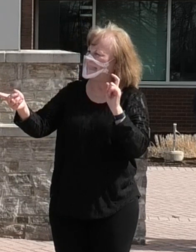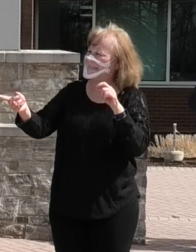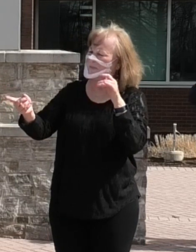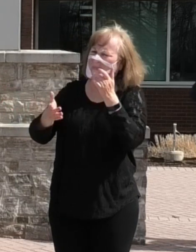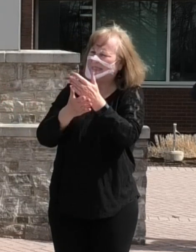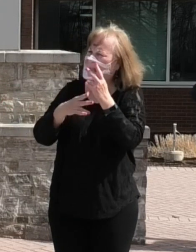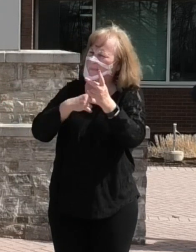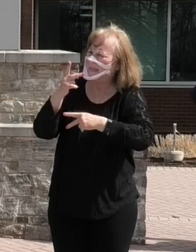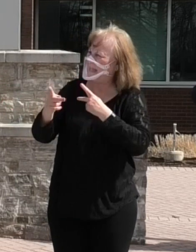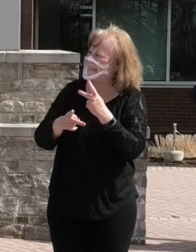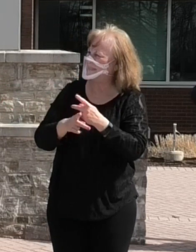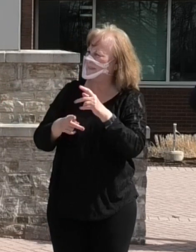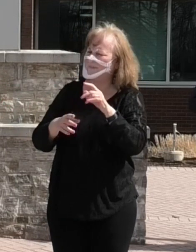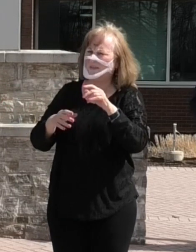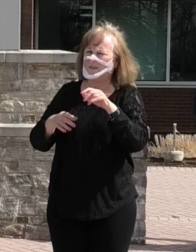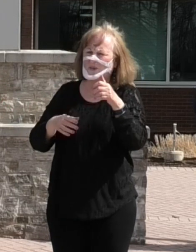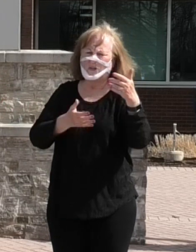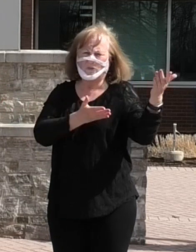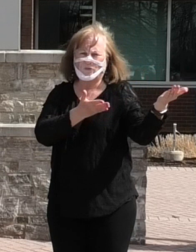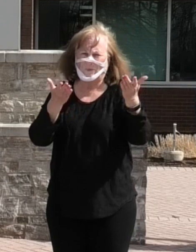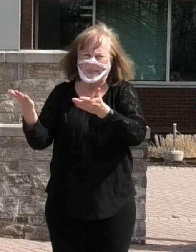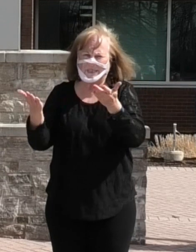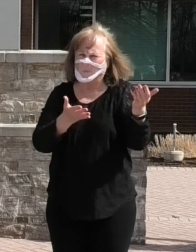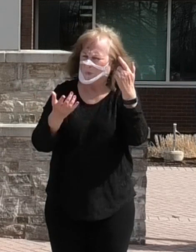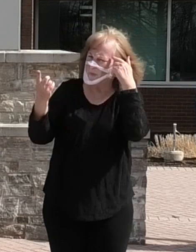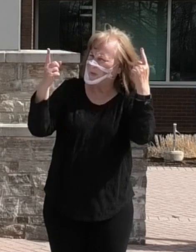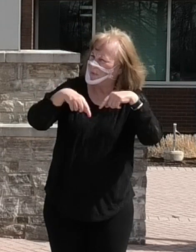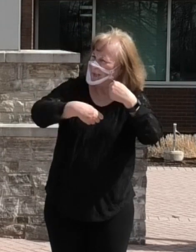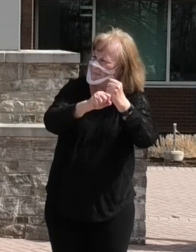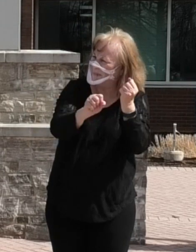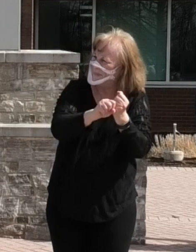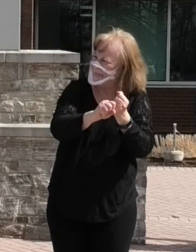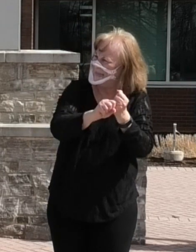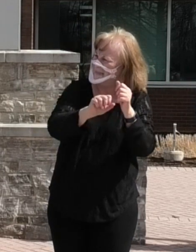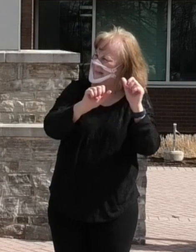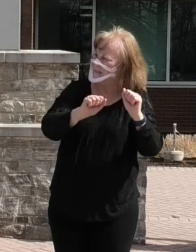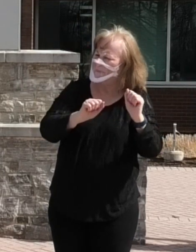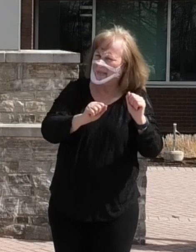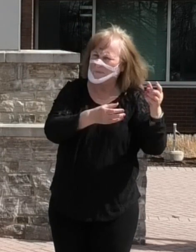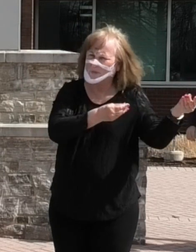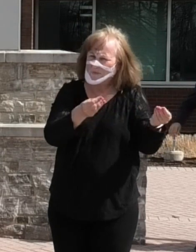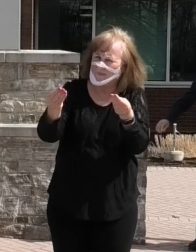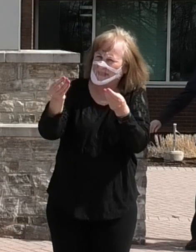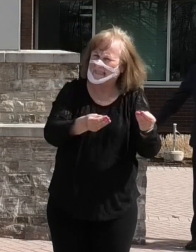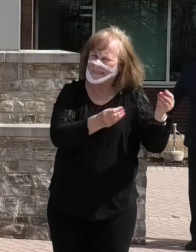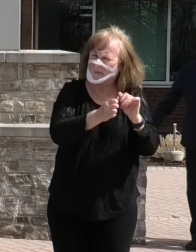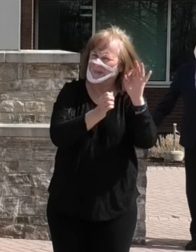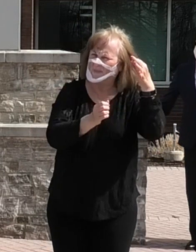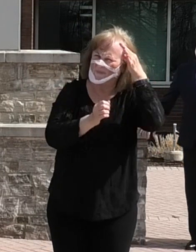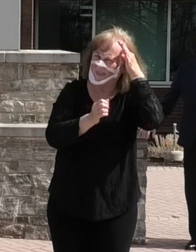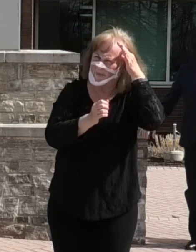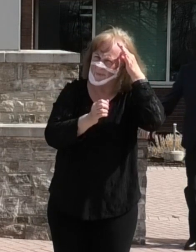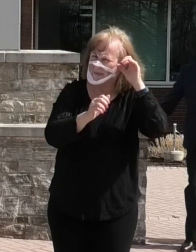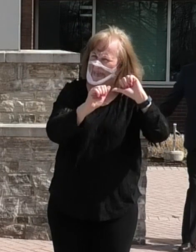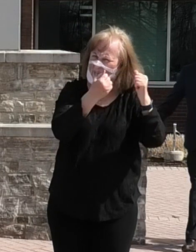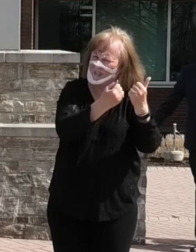some sort of transport agreement made to be able to facilitate with these federal facilities.